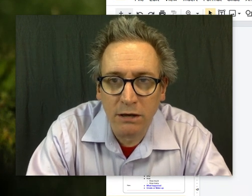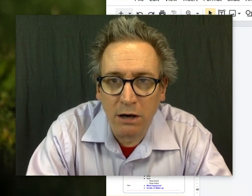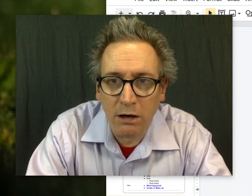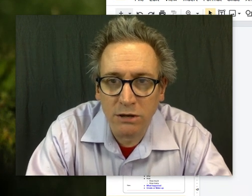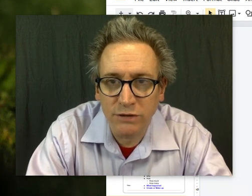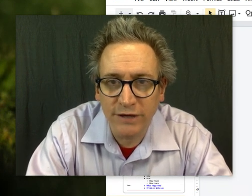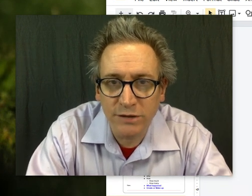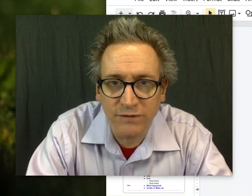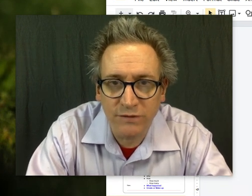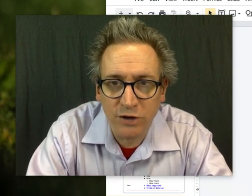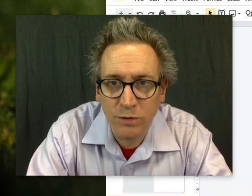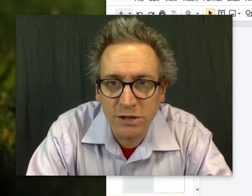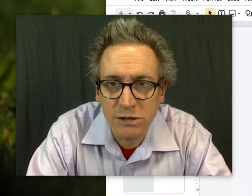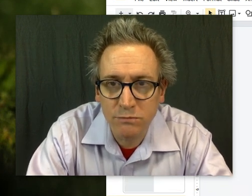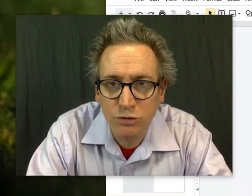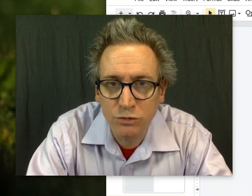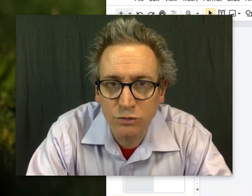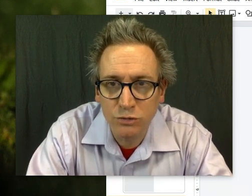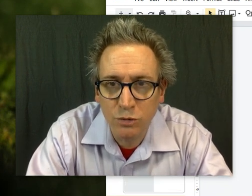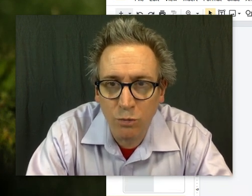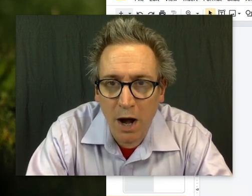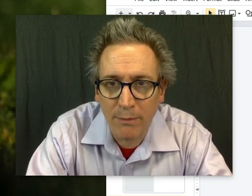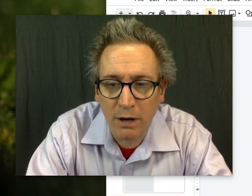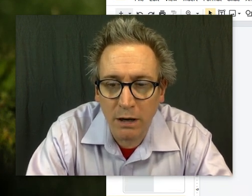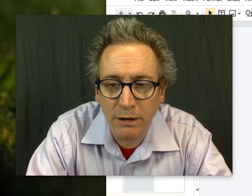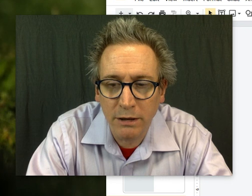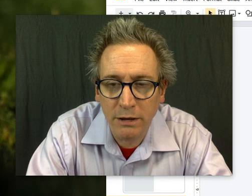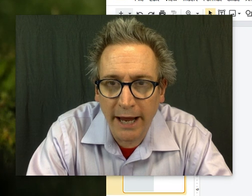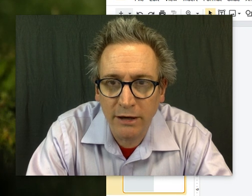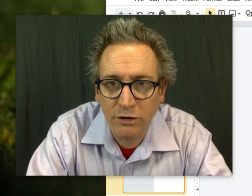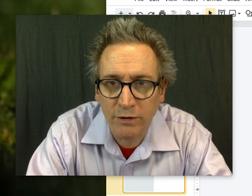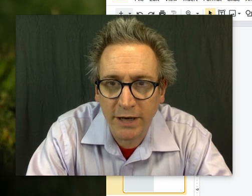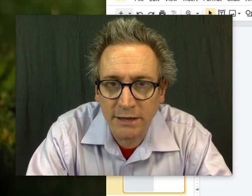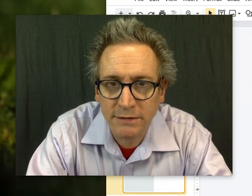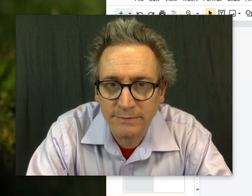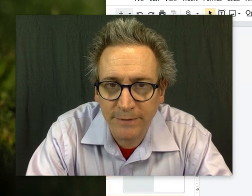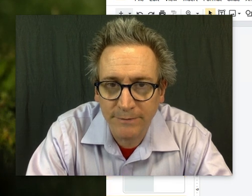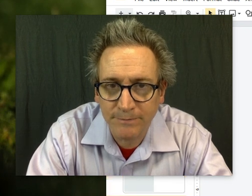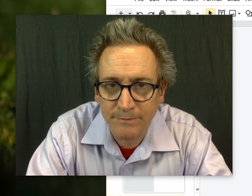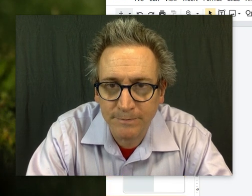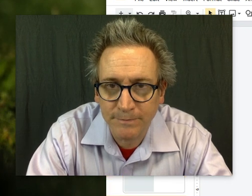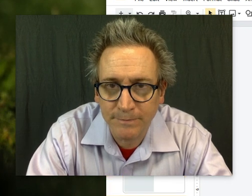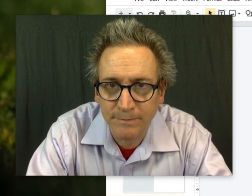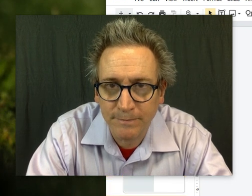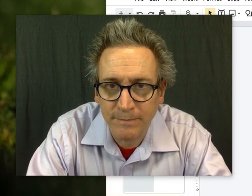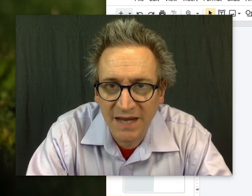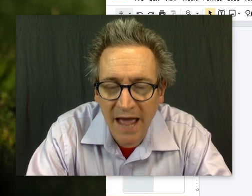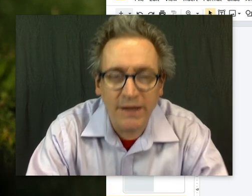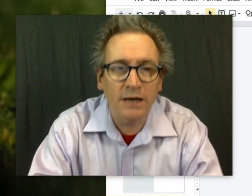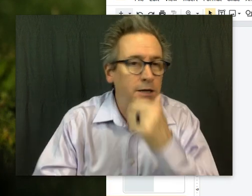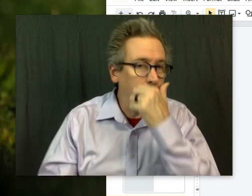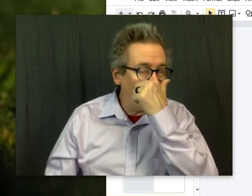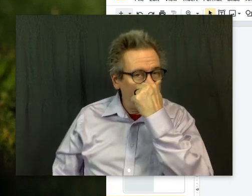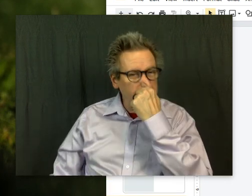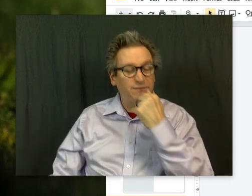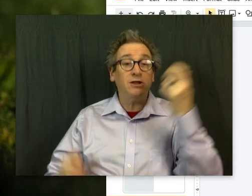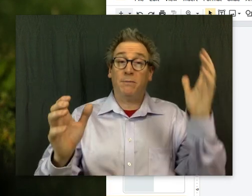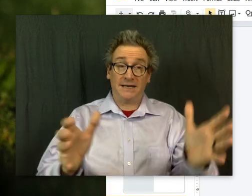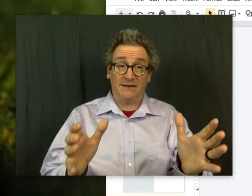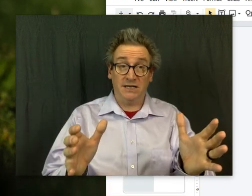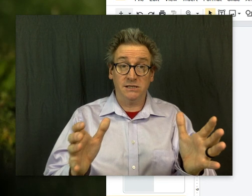Here are 2 videos for the new ones. What happened and create, right? And then the book